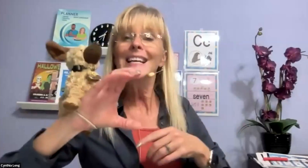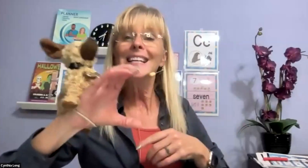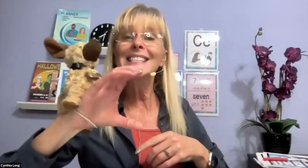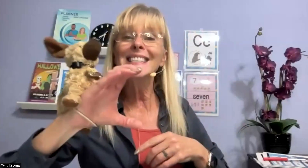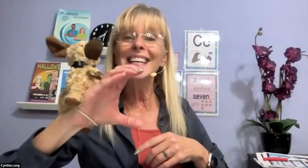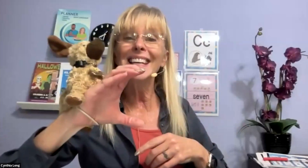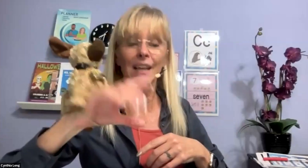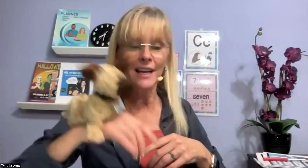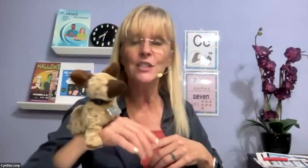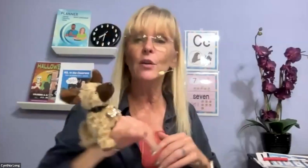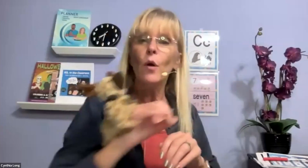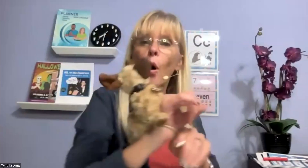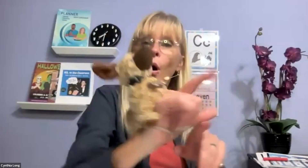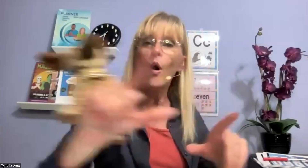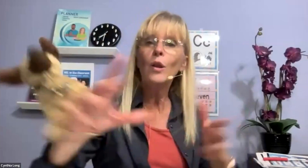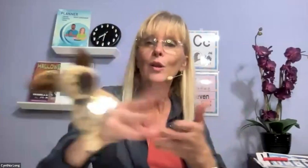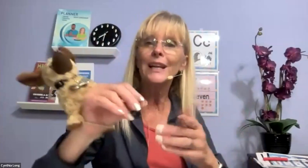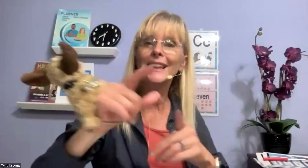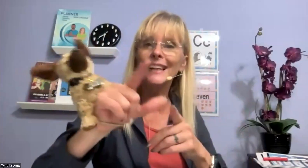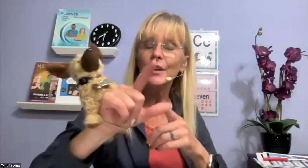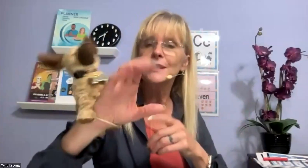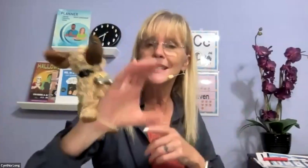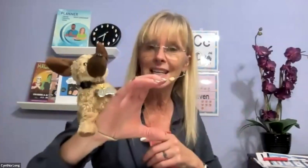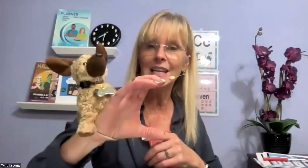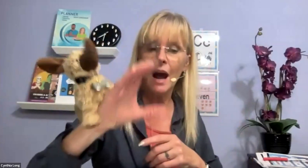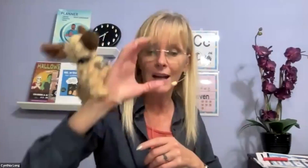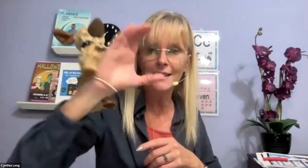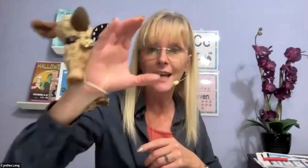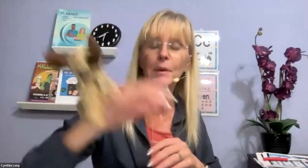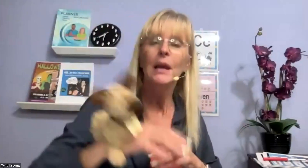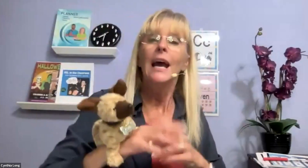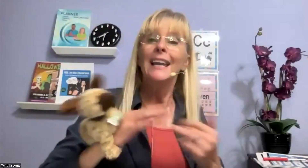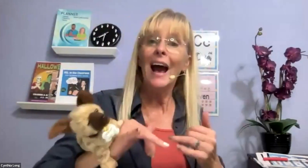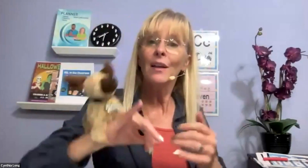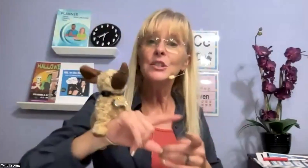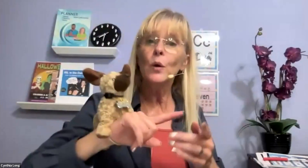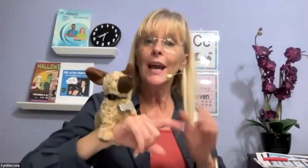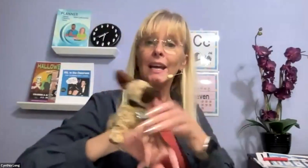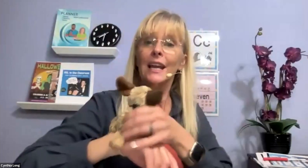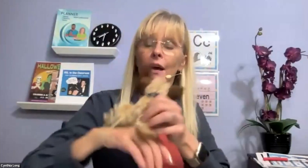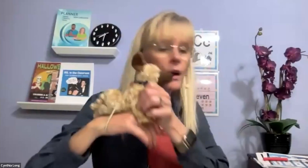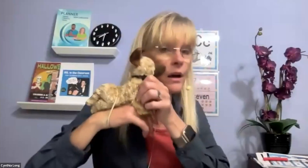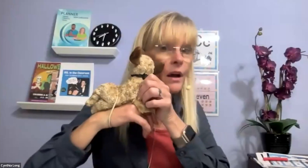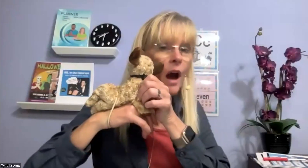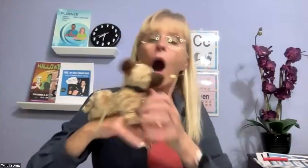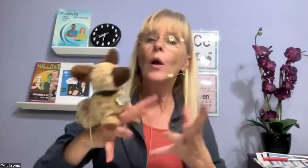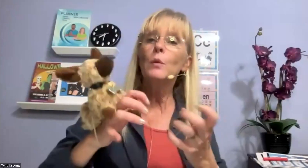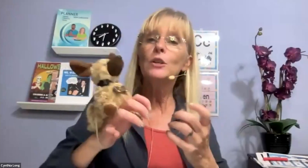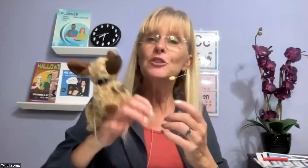A C. And so they're all learning the letter C concept. Now let's go ahead. Oh, he wants you